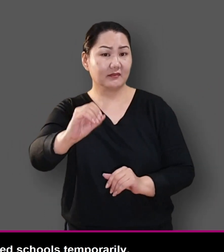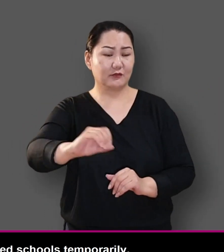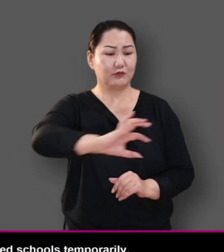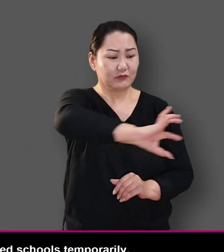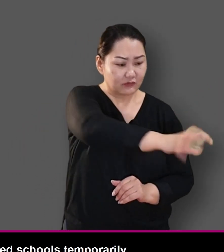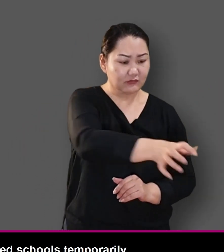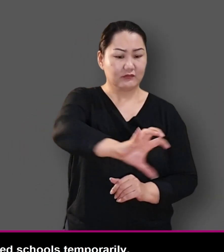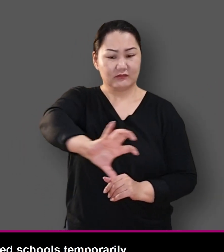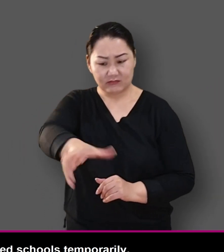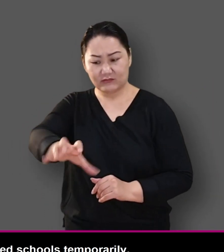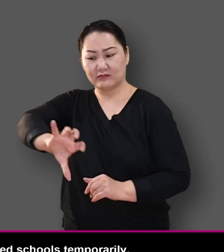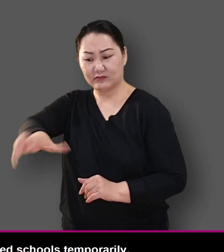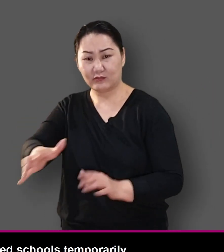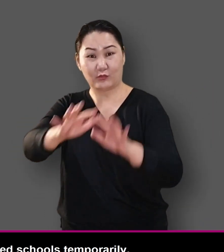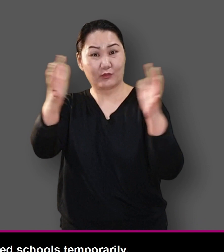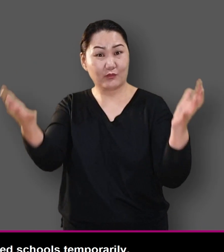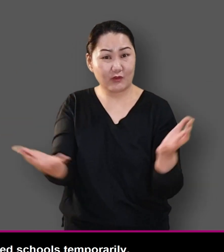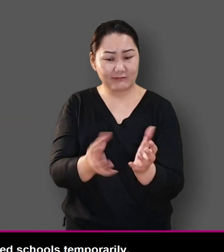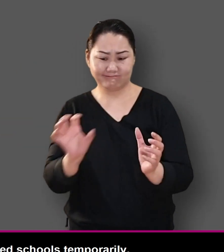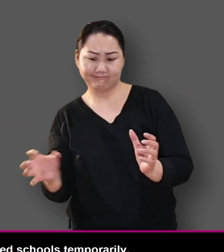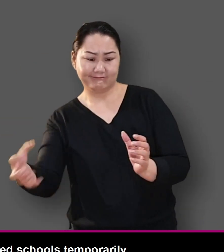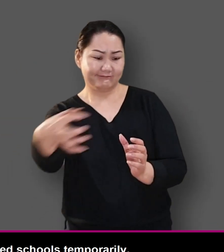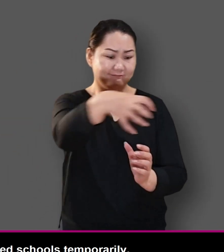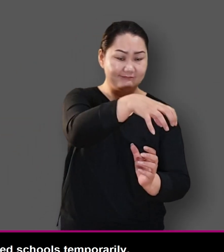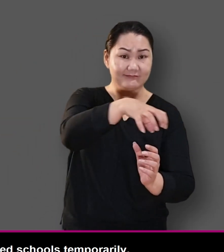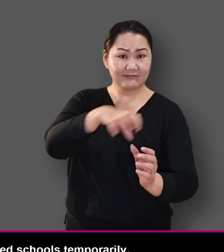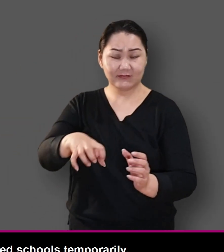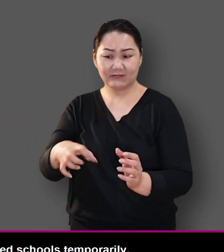180 countries closed schools temporarily.